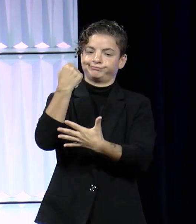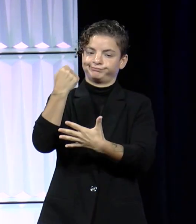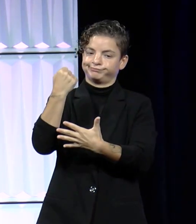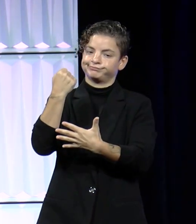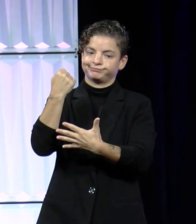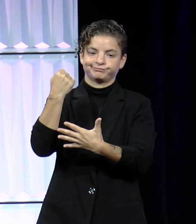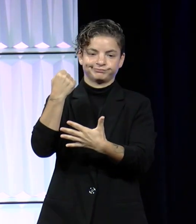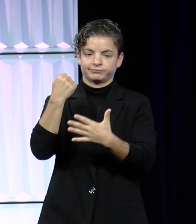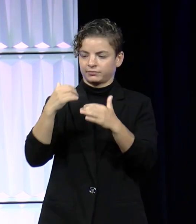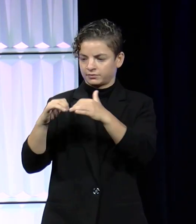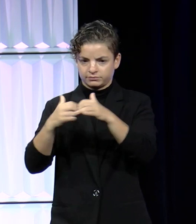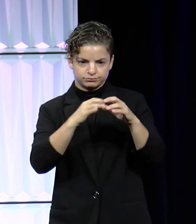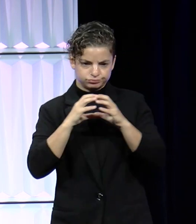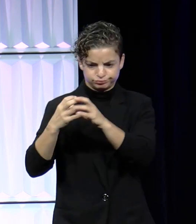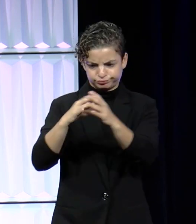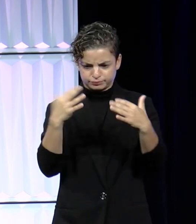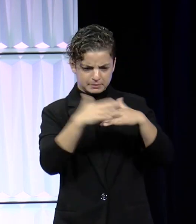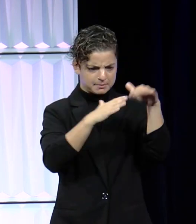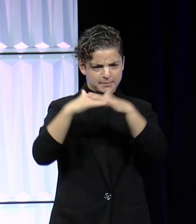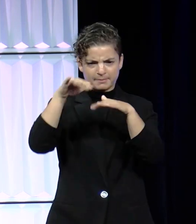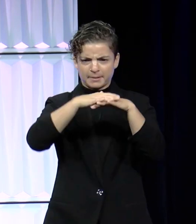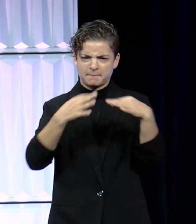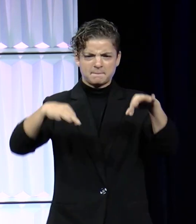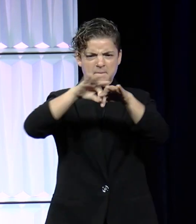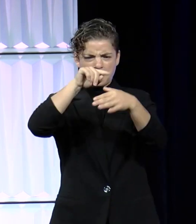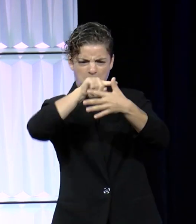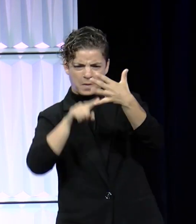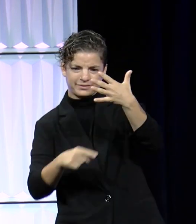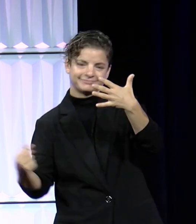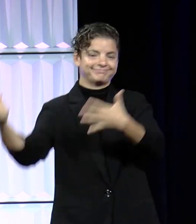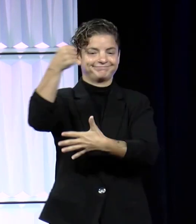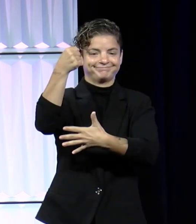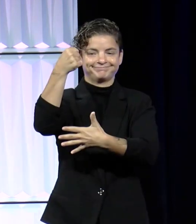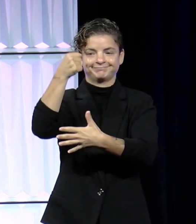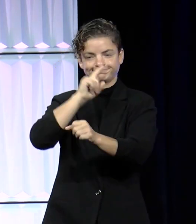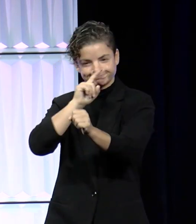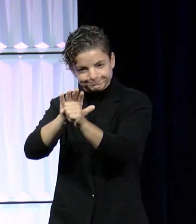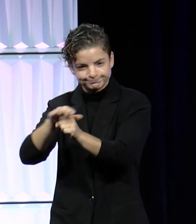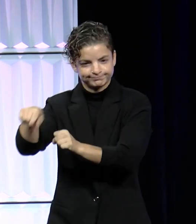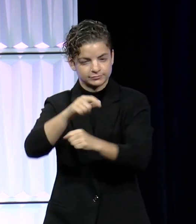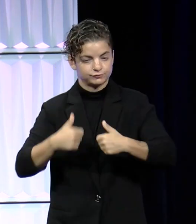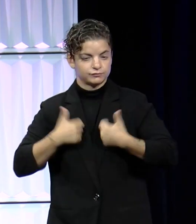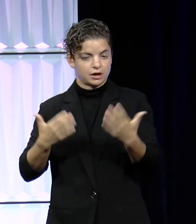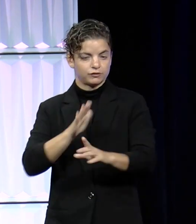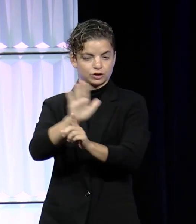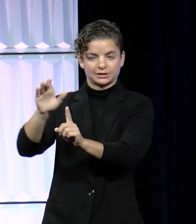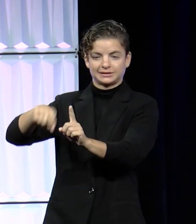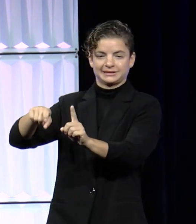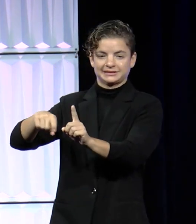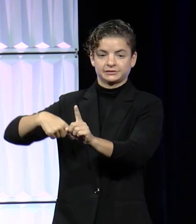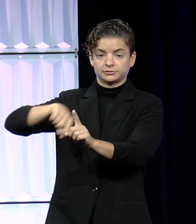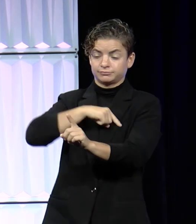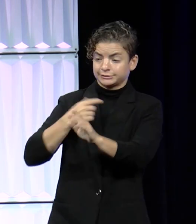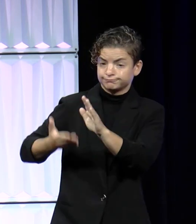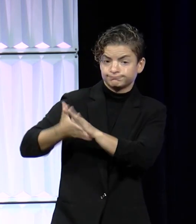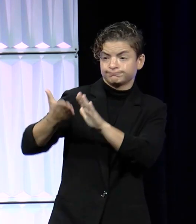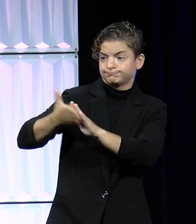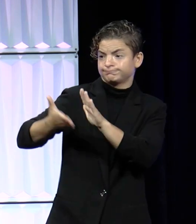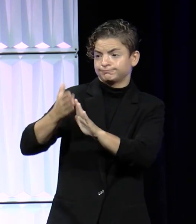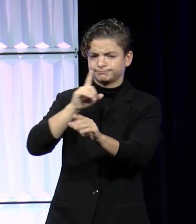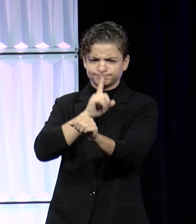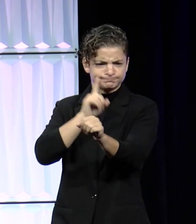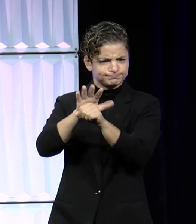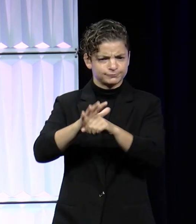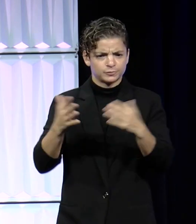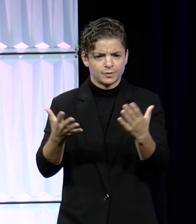you and support you. So we're operationalizing this, our commitment to equity, through grant making and through